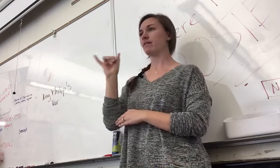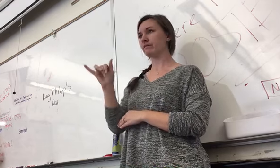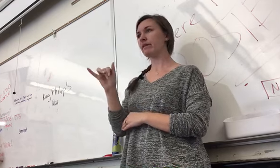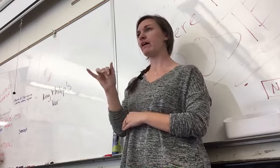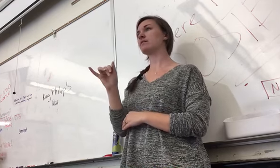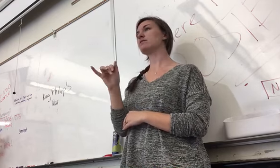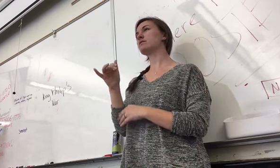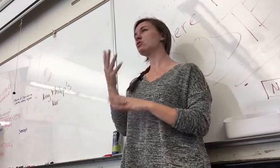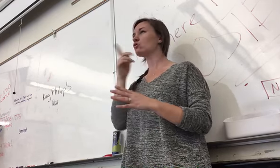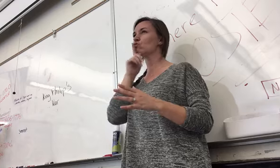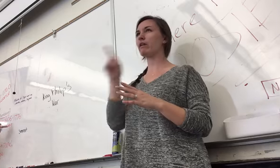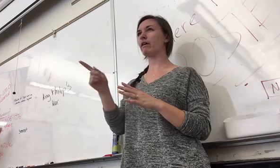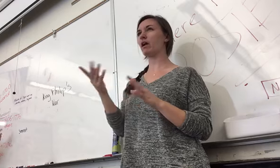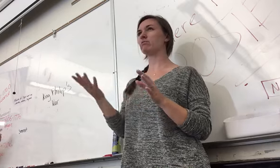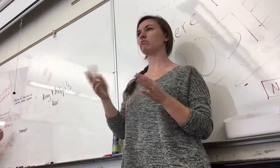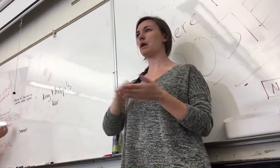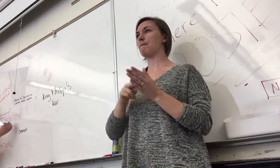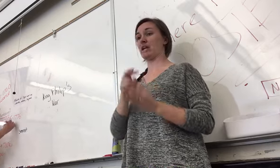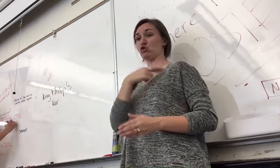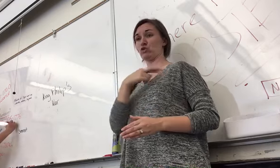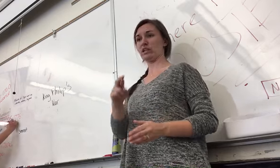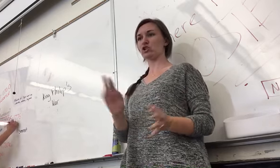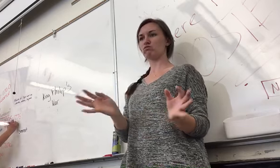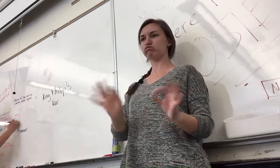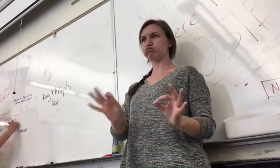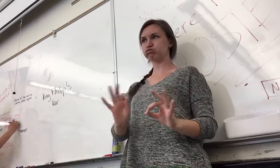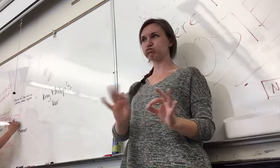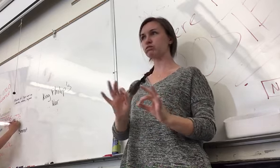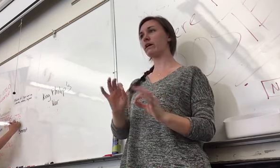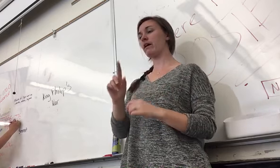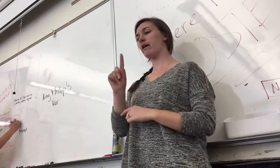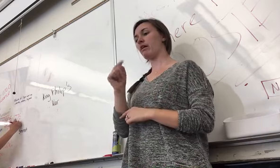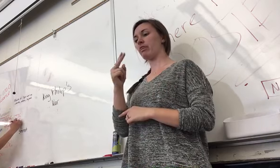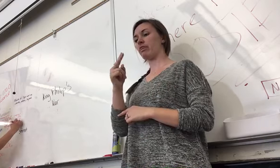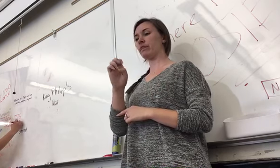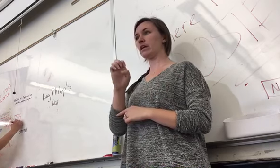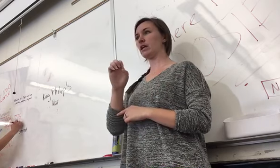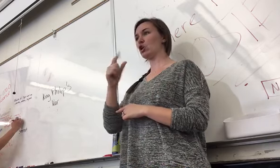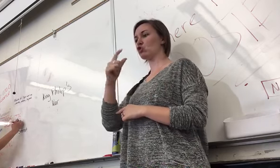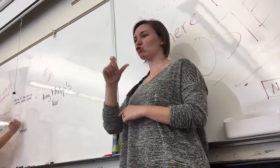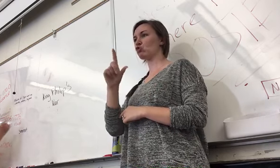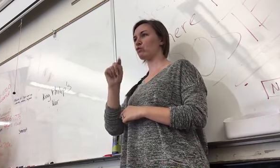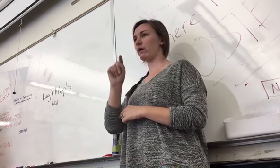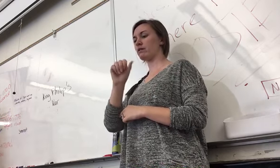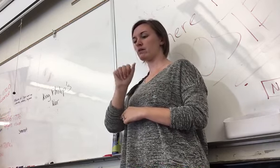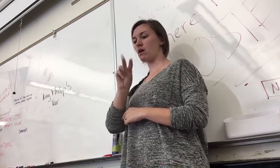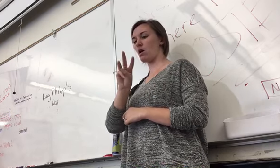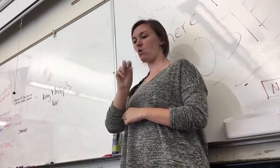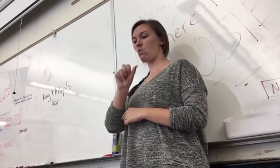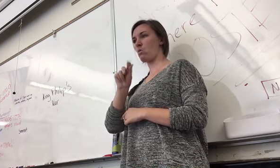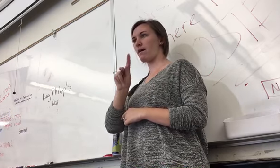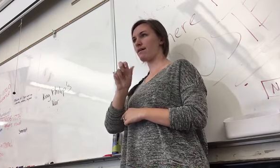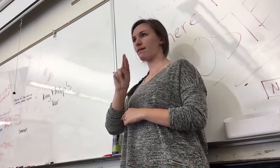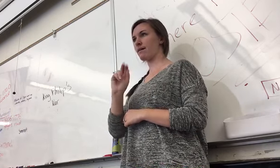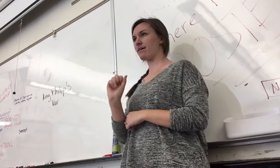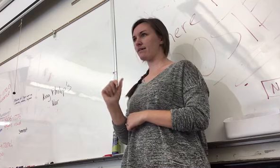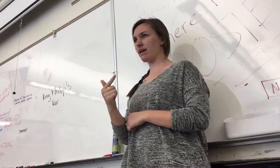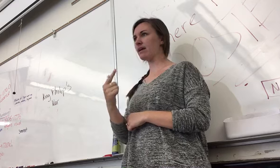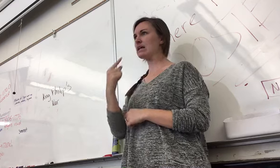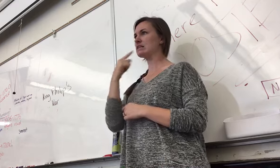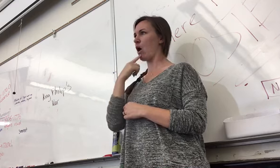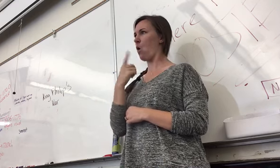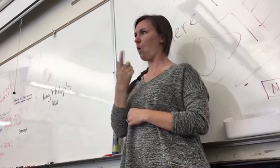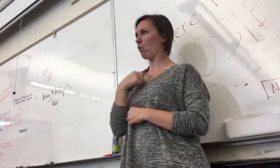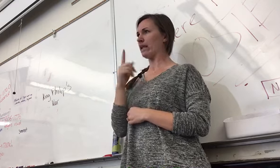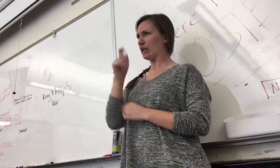the importance of religion. The Great Awakening is going to revive it and say now we have to be religious. A lot of this comes from